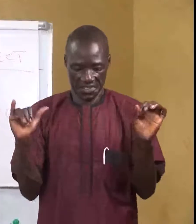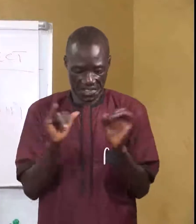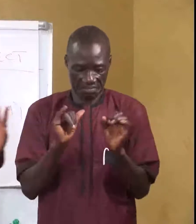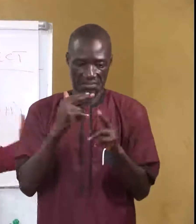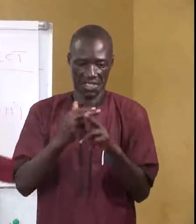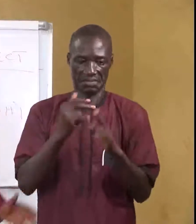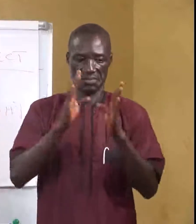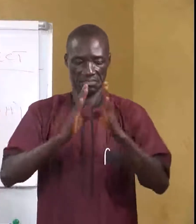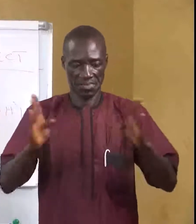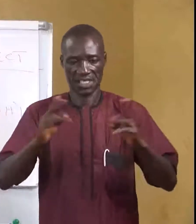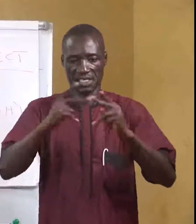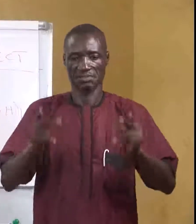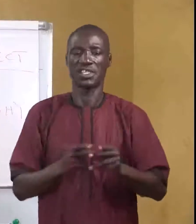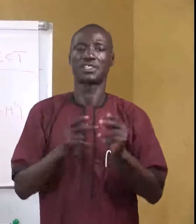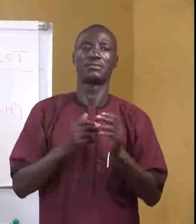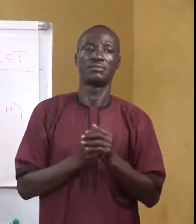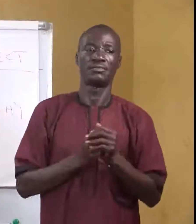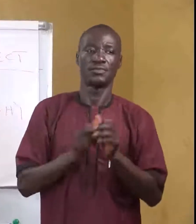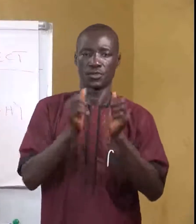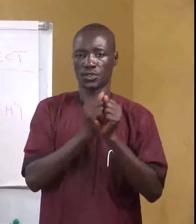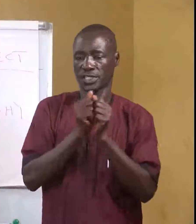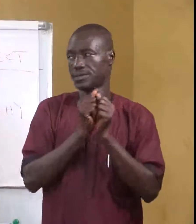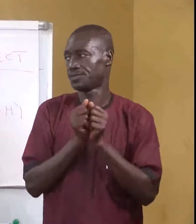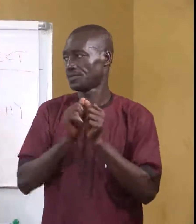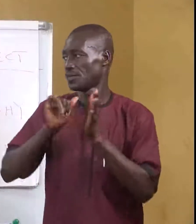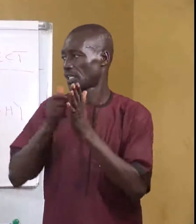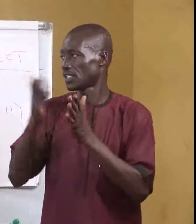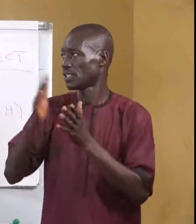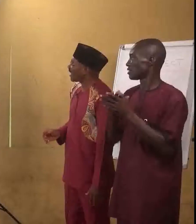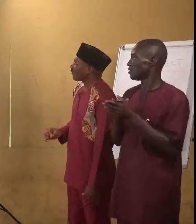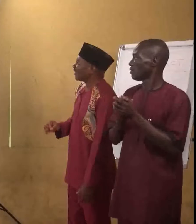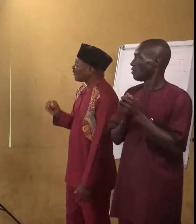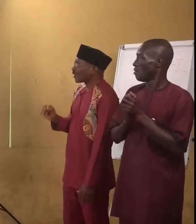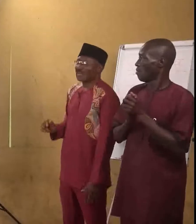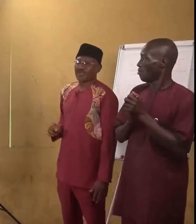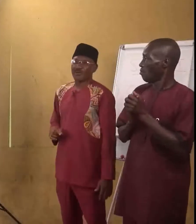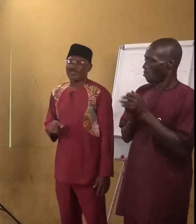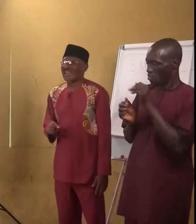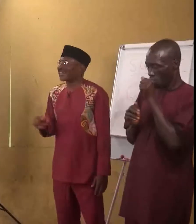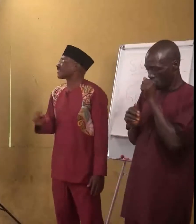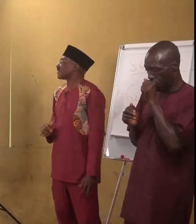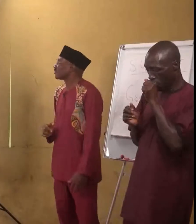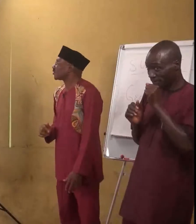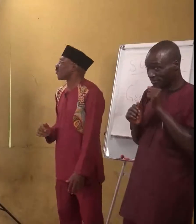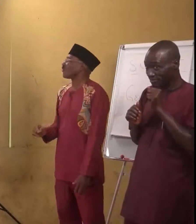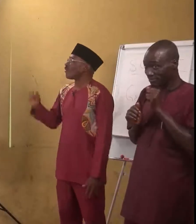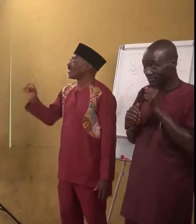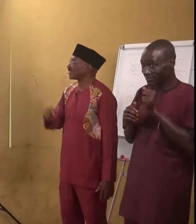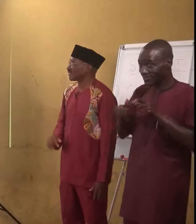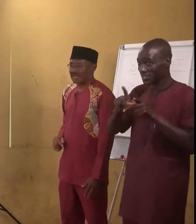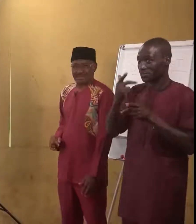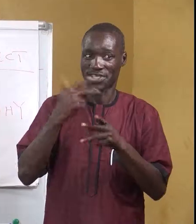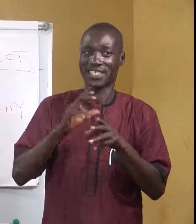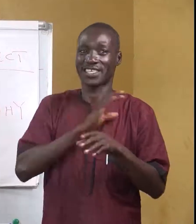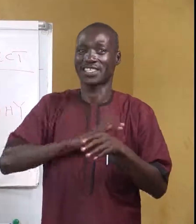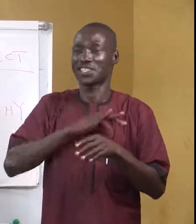big places together. So that is that. Now, let's look at some of the characteristics of urban